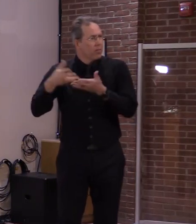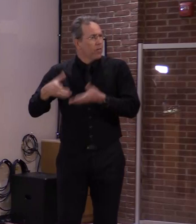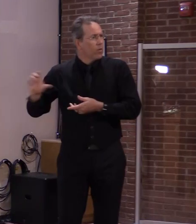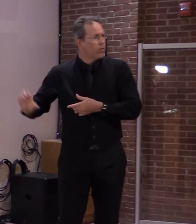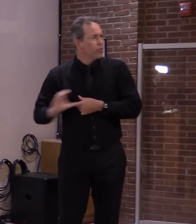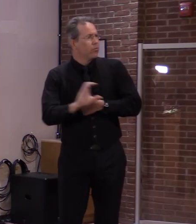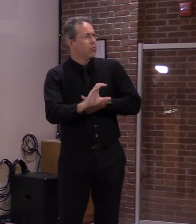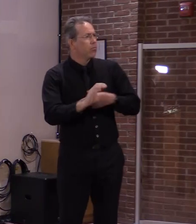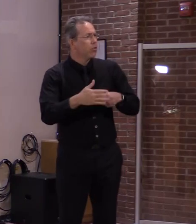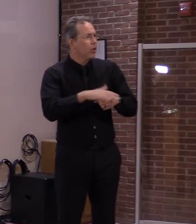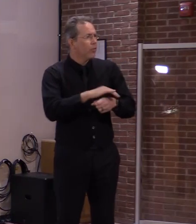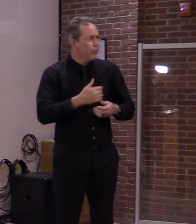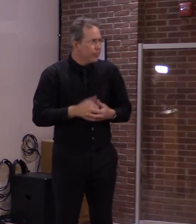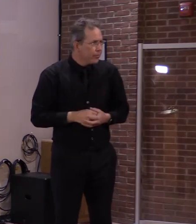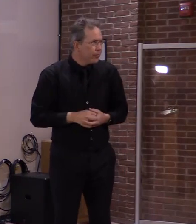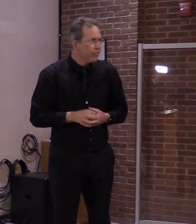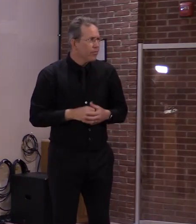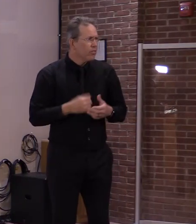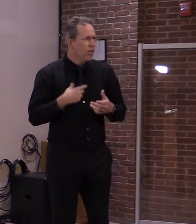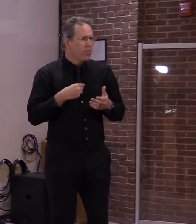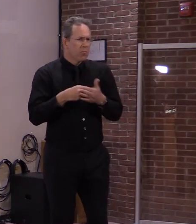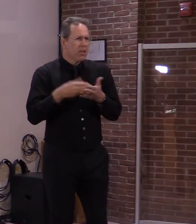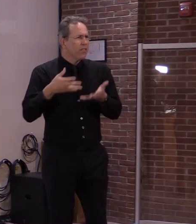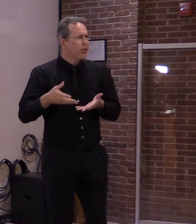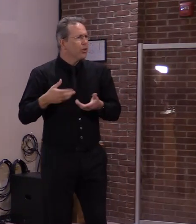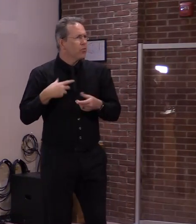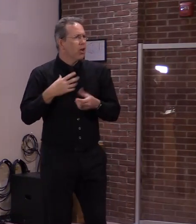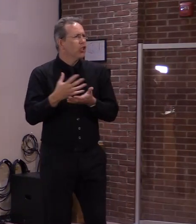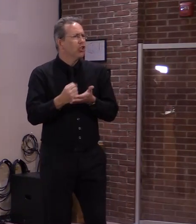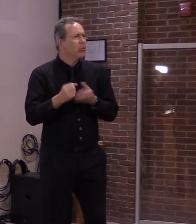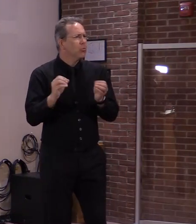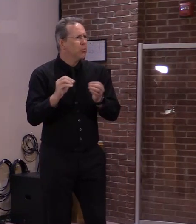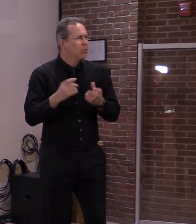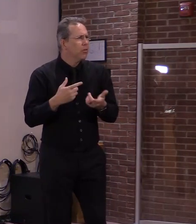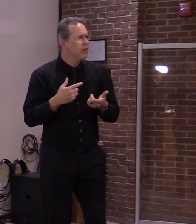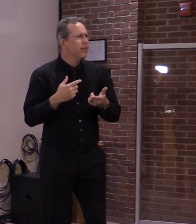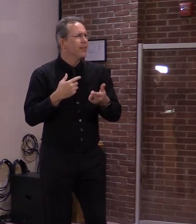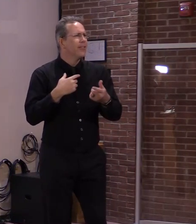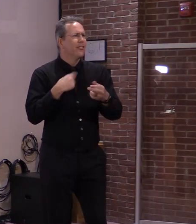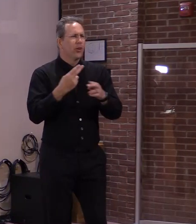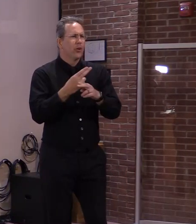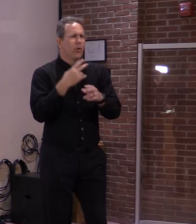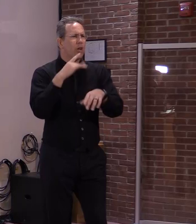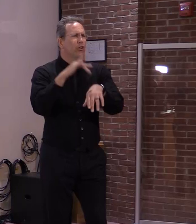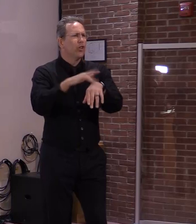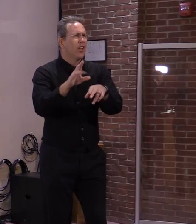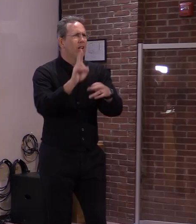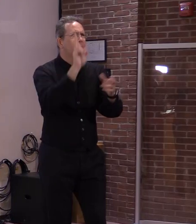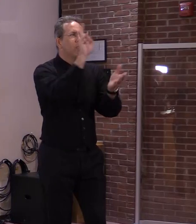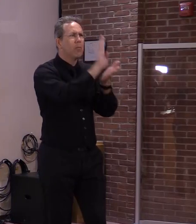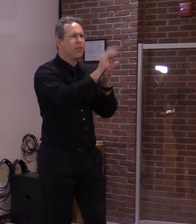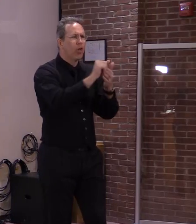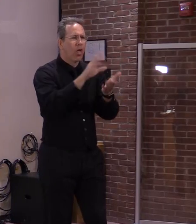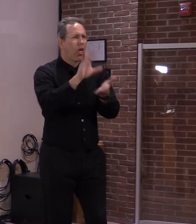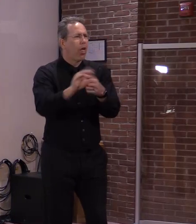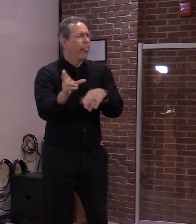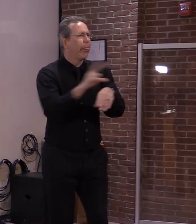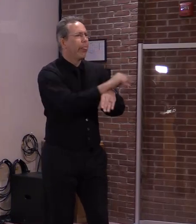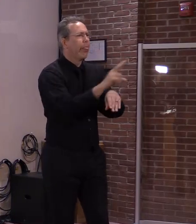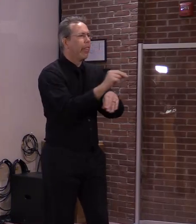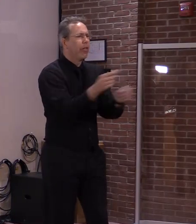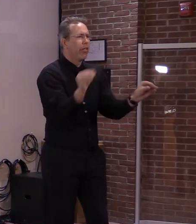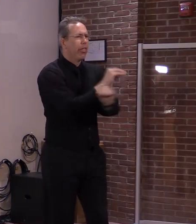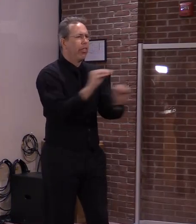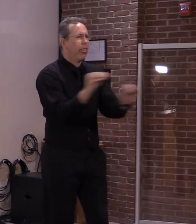there to utilize, as well in the other part of the ARPA, and again, I'm focusing on the $1 billion